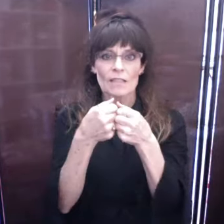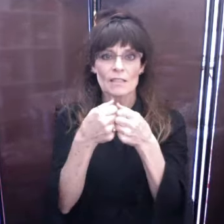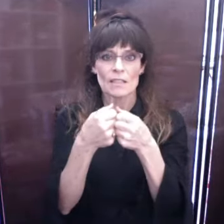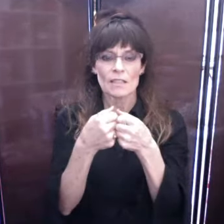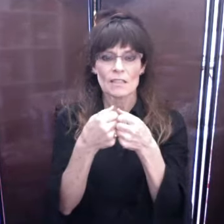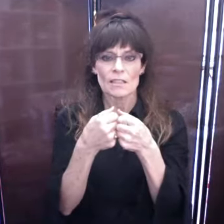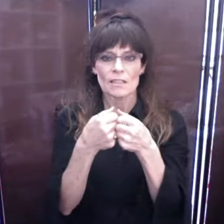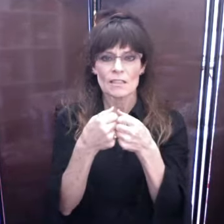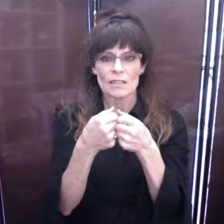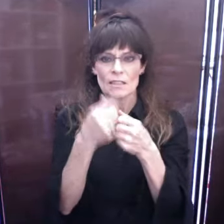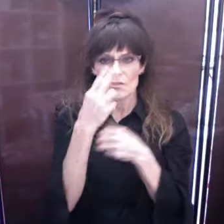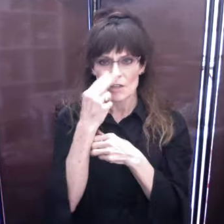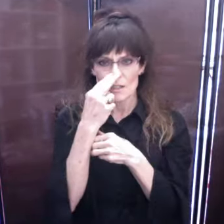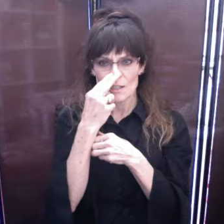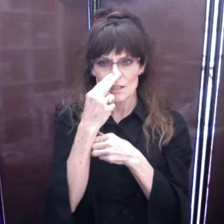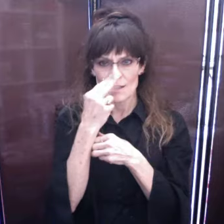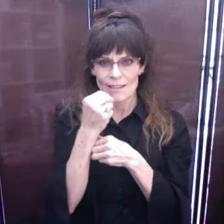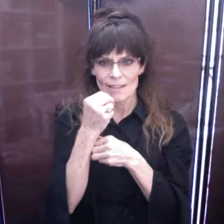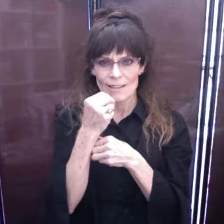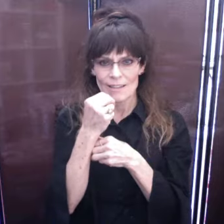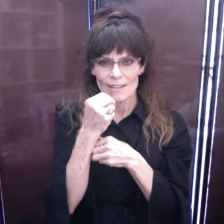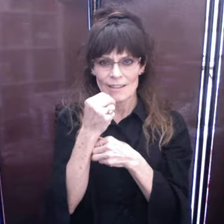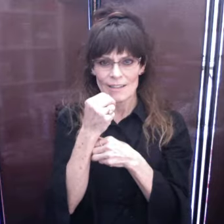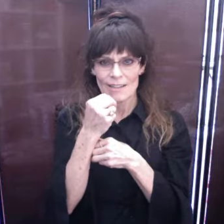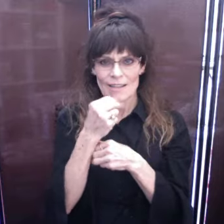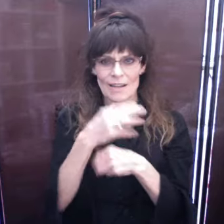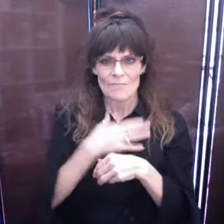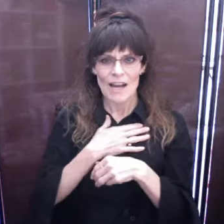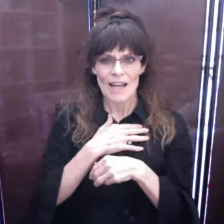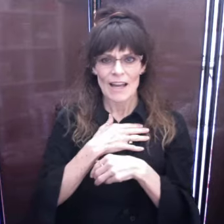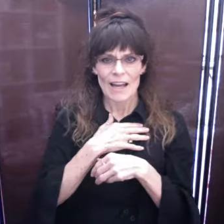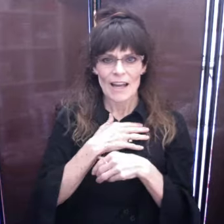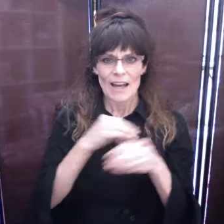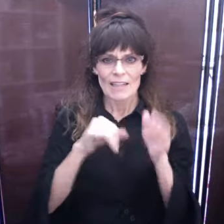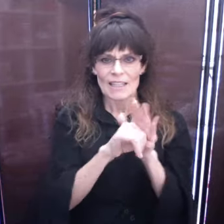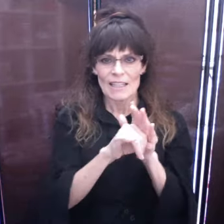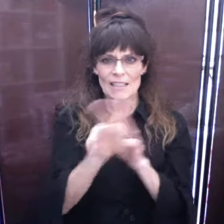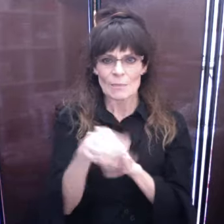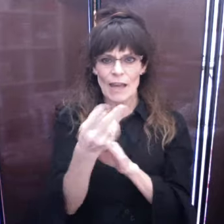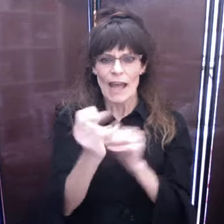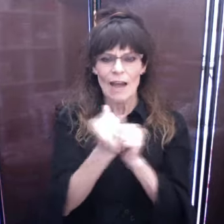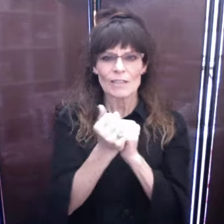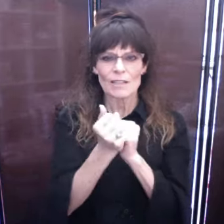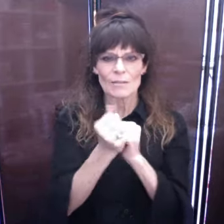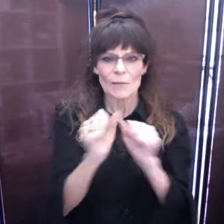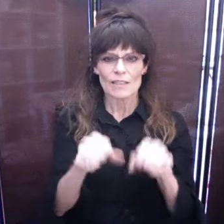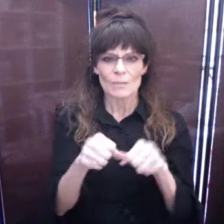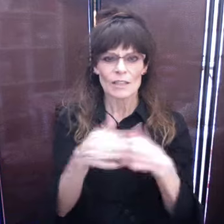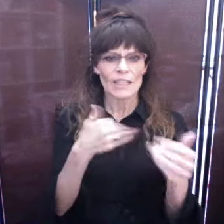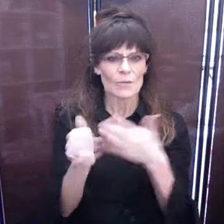Very funny that my banner behind me is backwards. I don't even know how that's humanly possible. Anyway, all the banners are right. Mine's backwards. It's funny